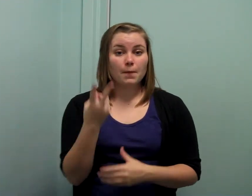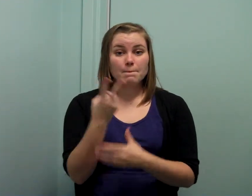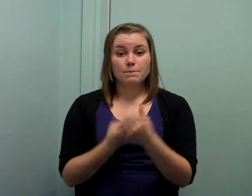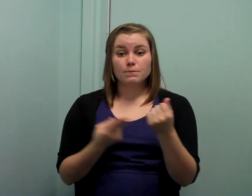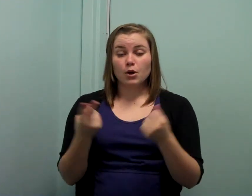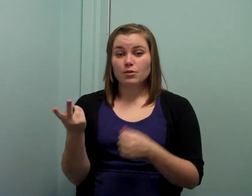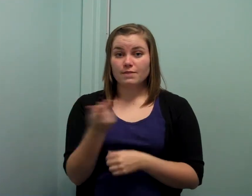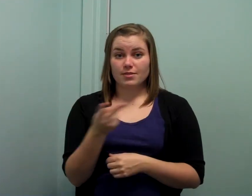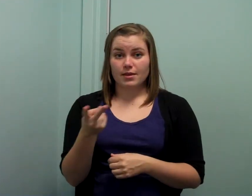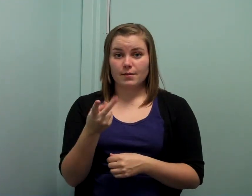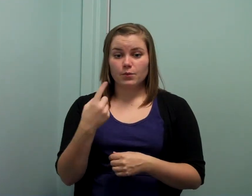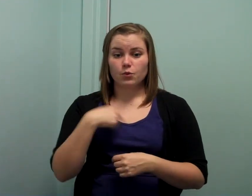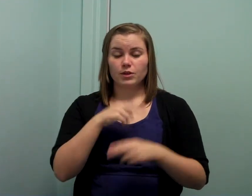we count as Founding Fathers.